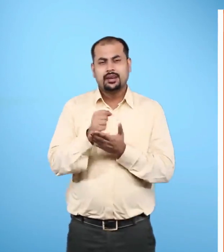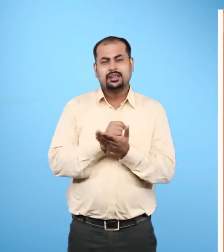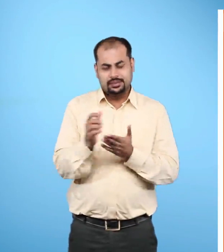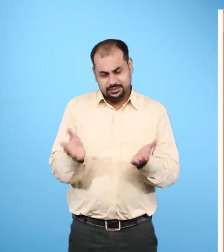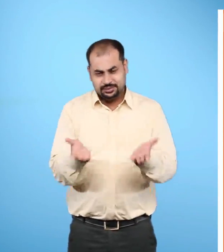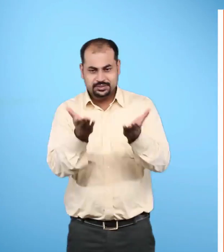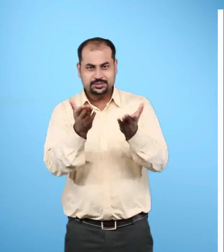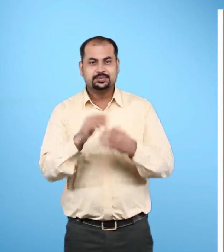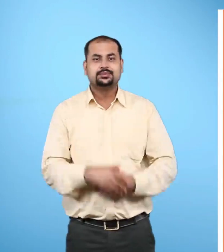Practice time.